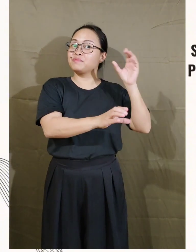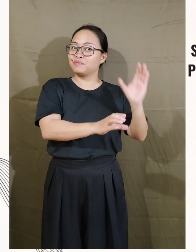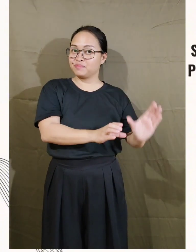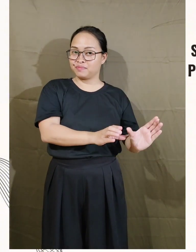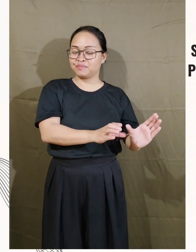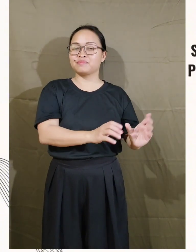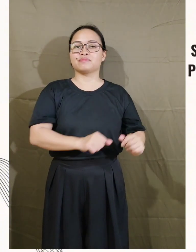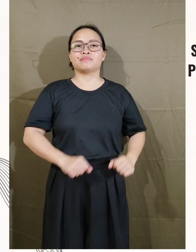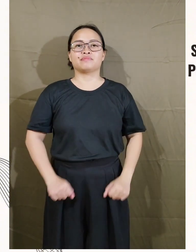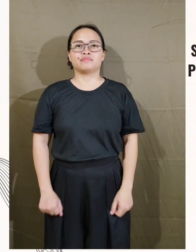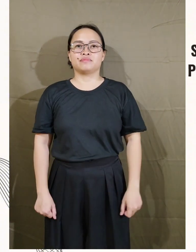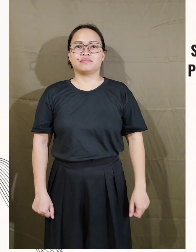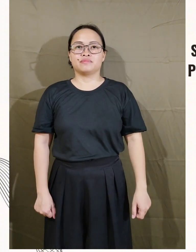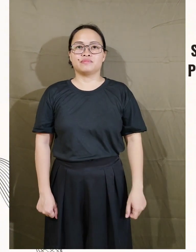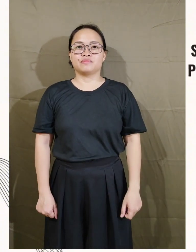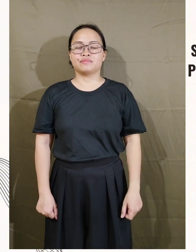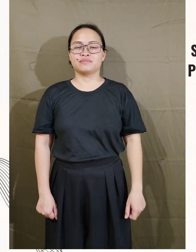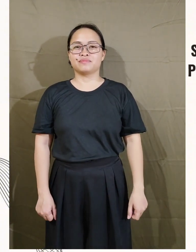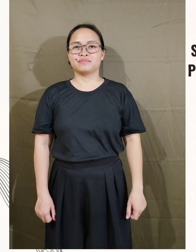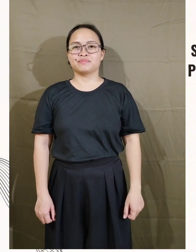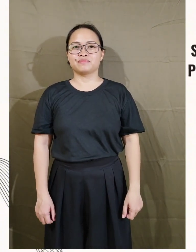in each place value.